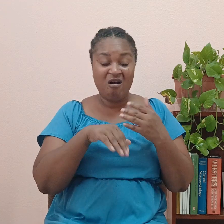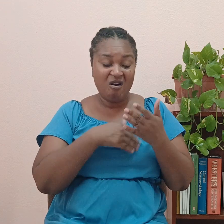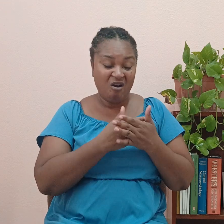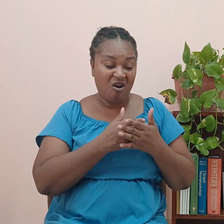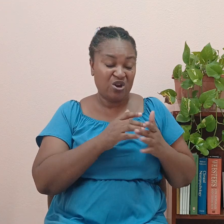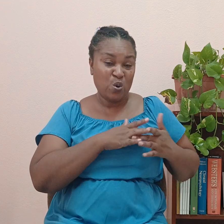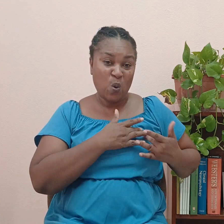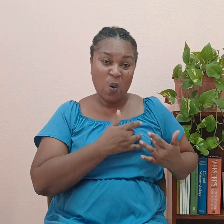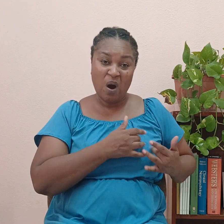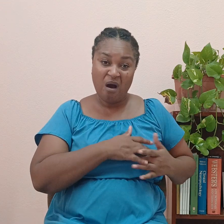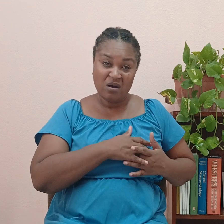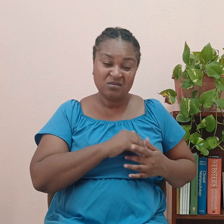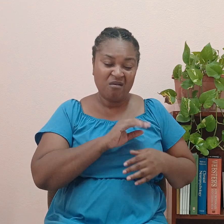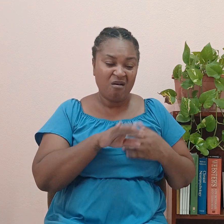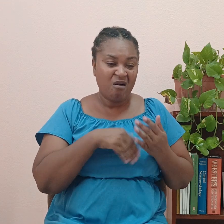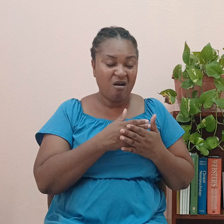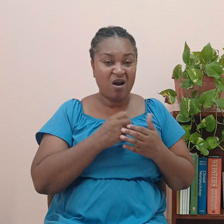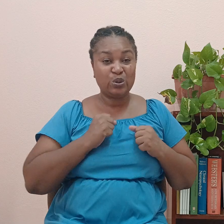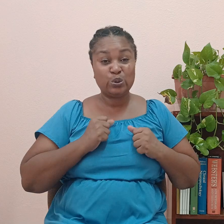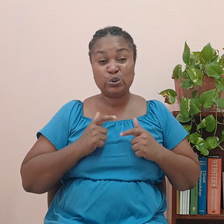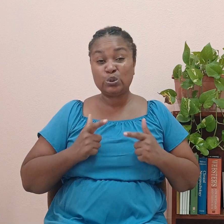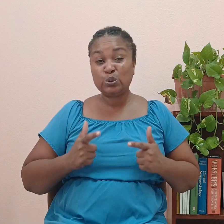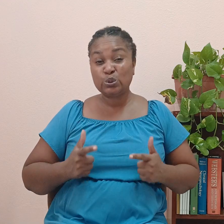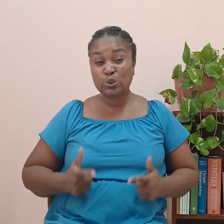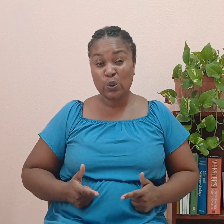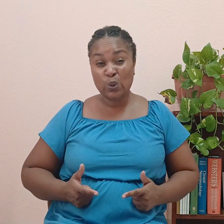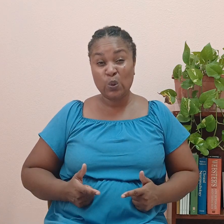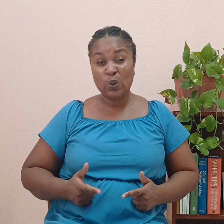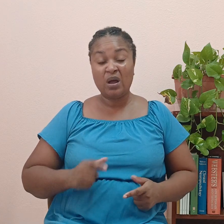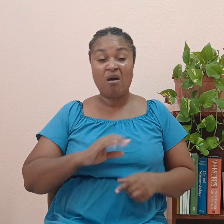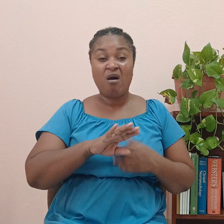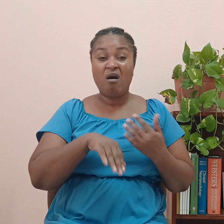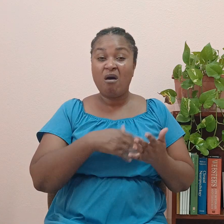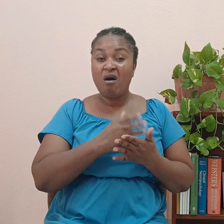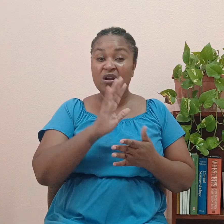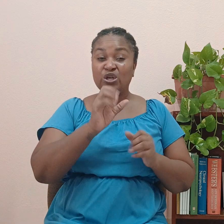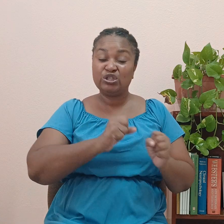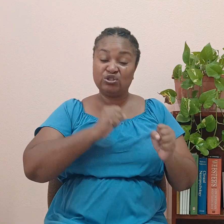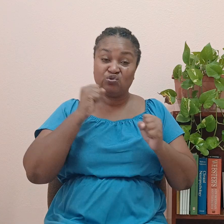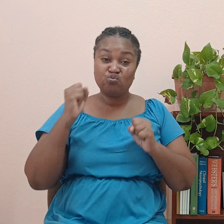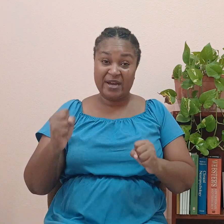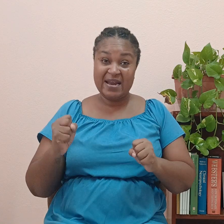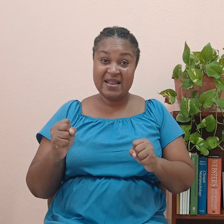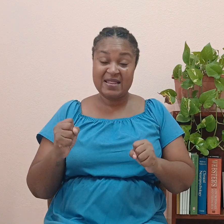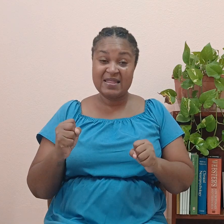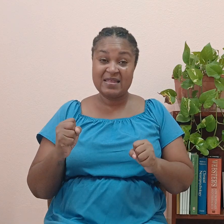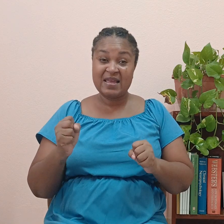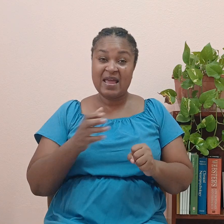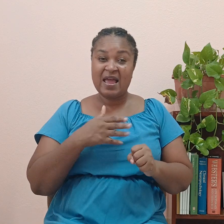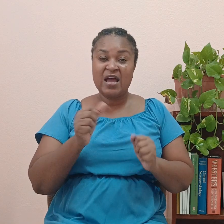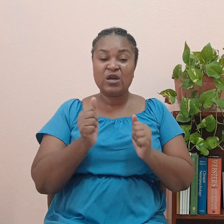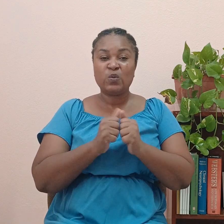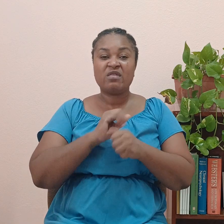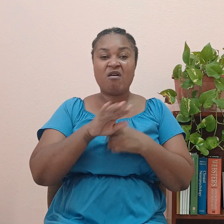your soul and with all your strength and with all your mind,